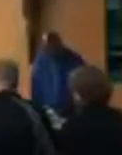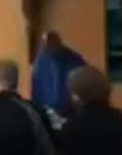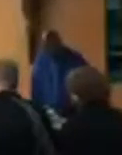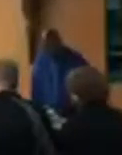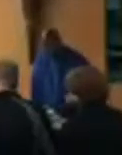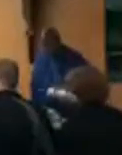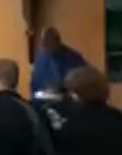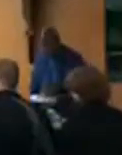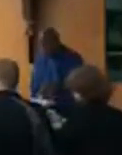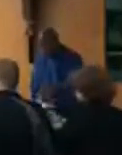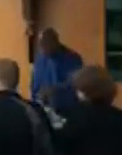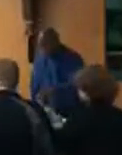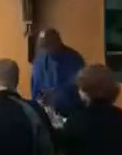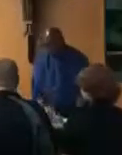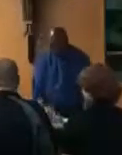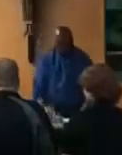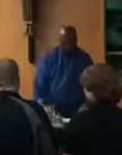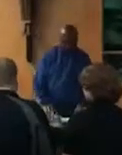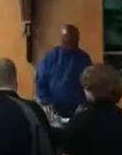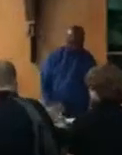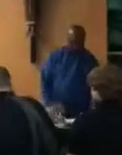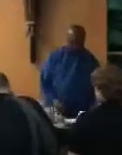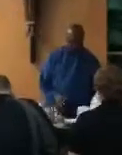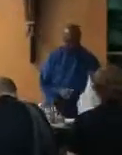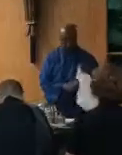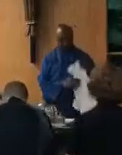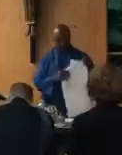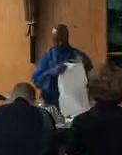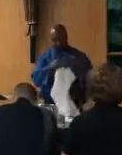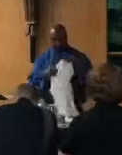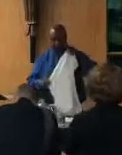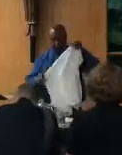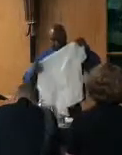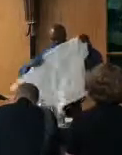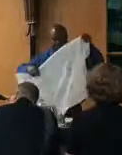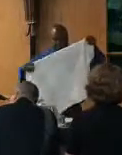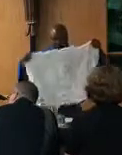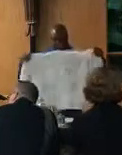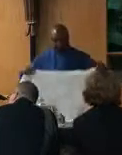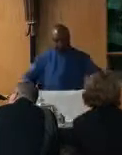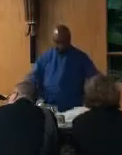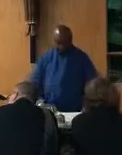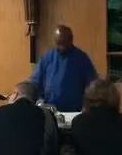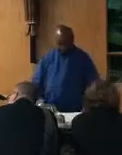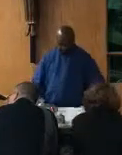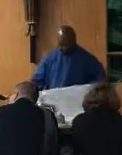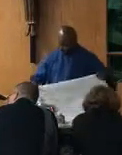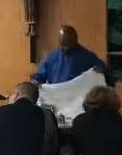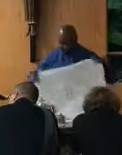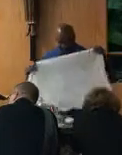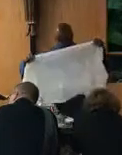Okay. Are you going to be an easy crowd? This is the last one. What? When?